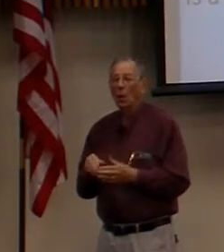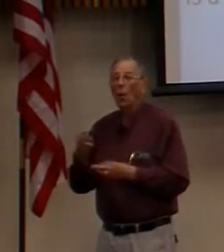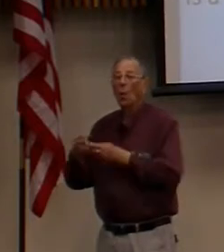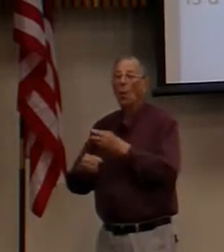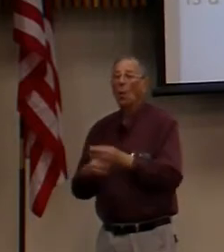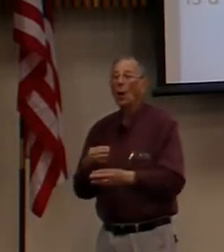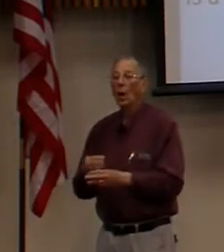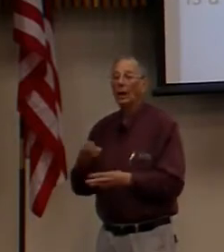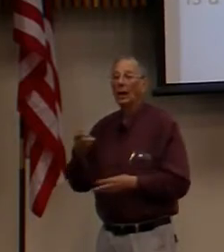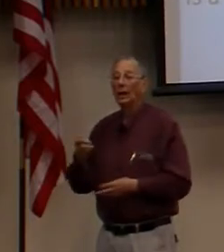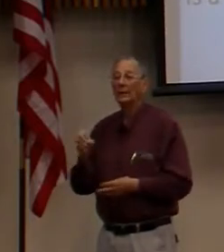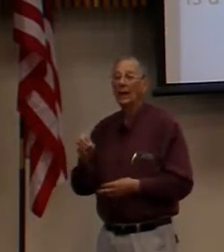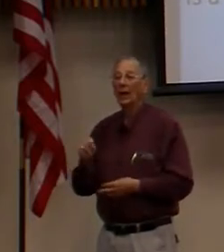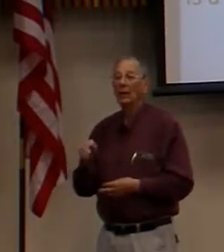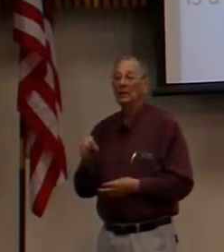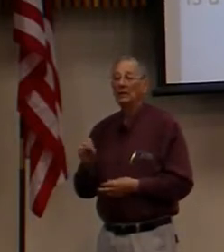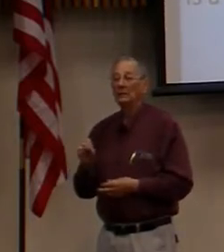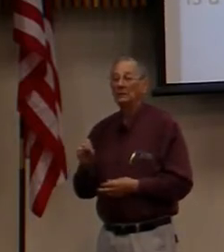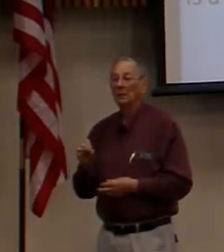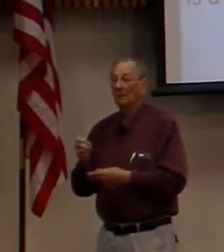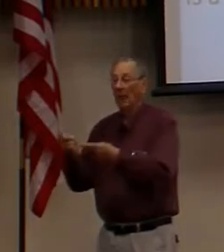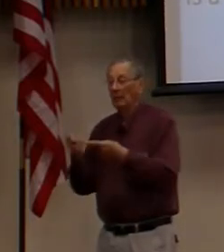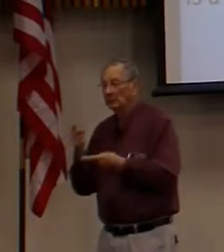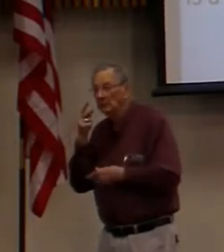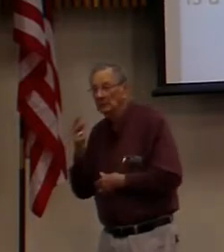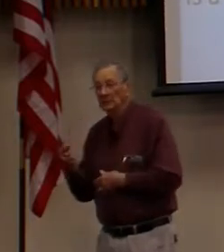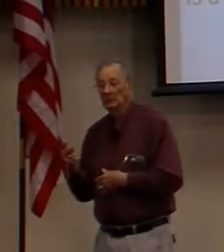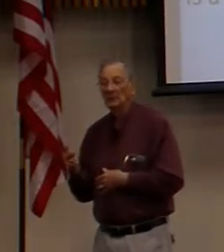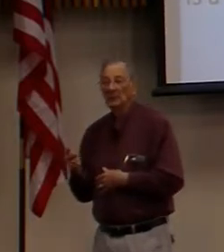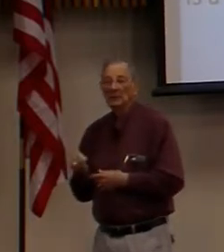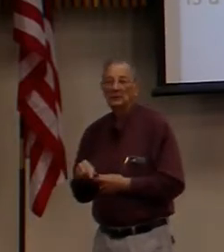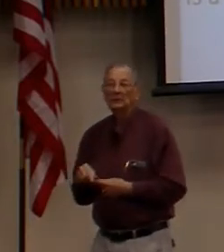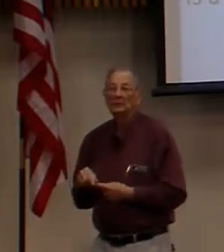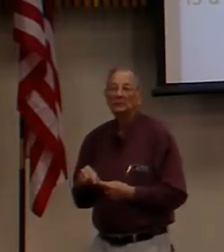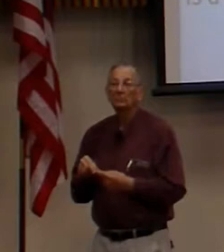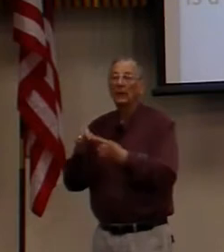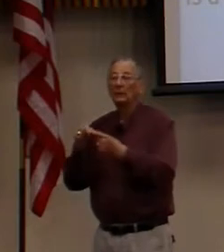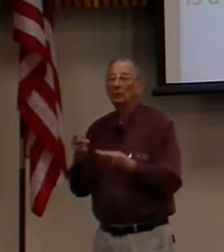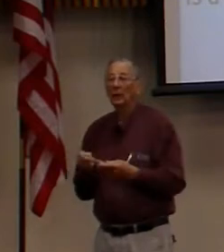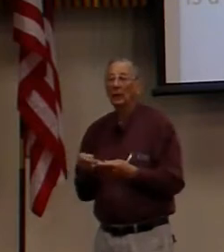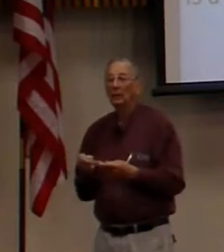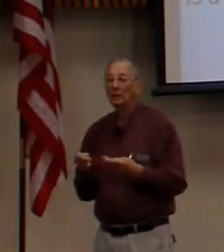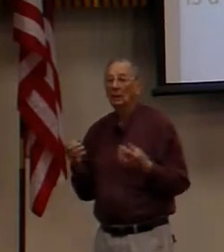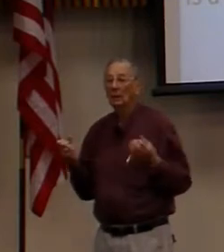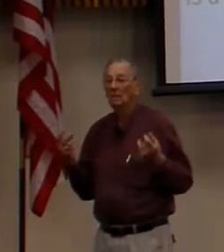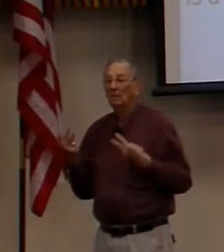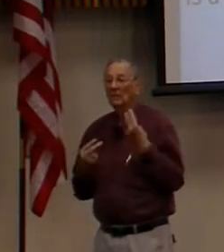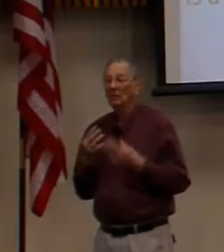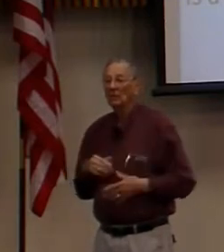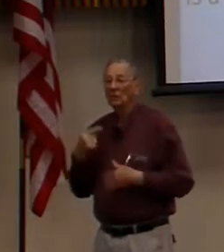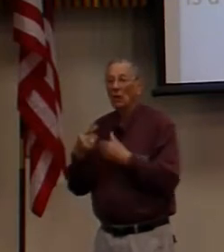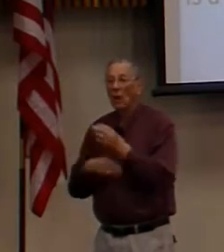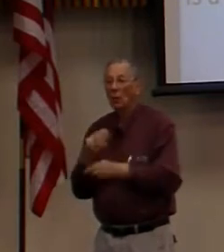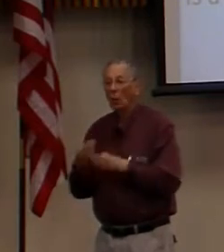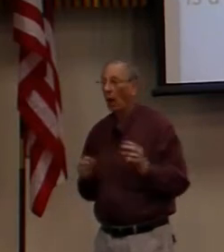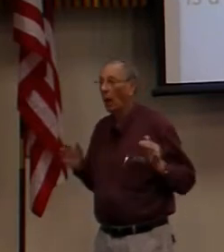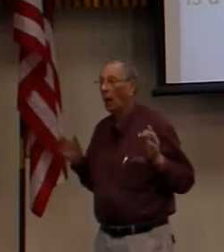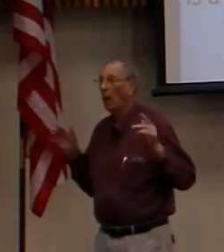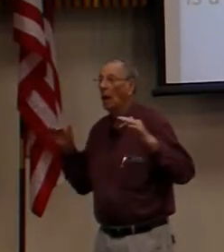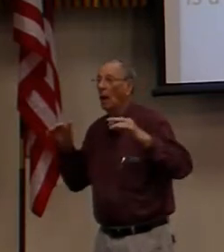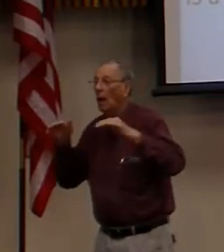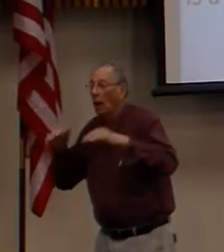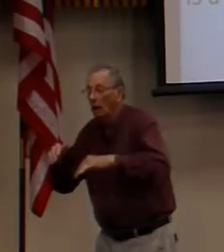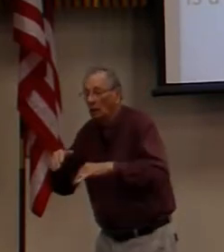Heritage Site. And what that means is it is a very special place that attracts visitors from around the world just for